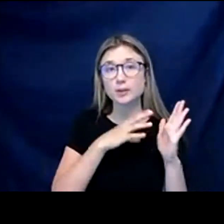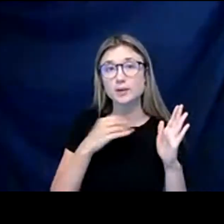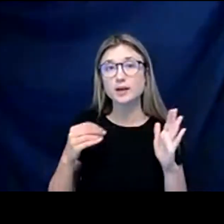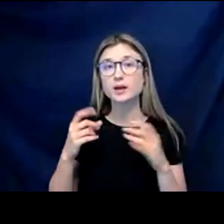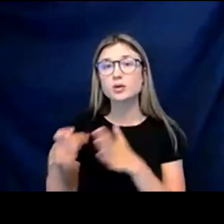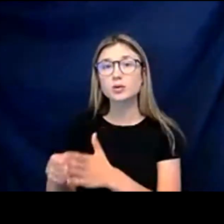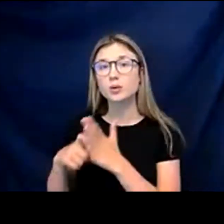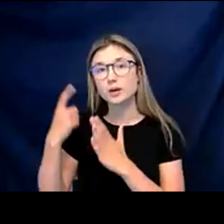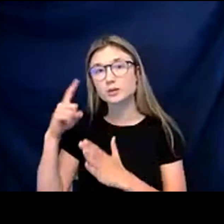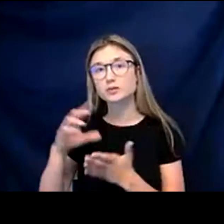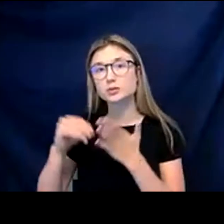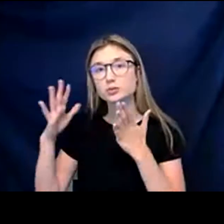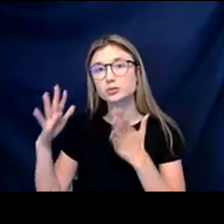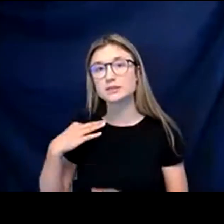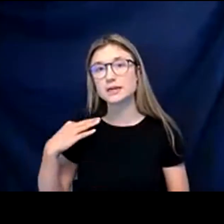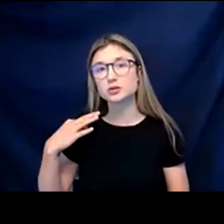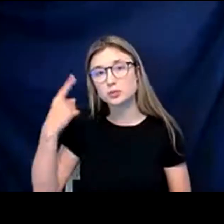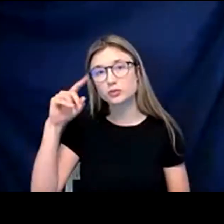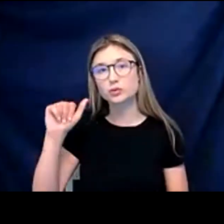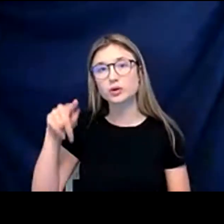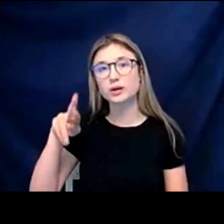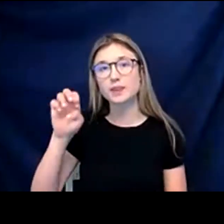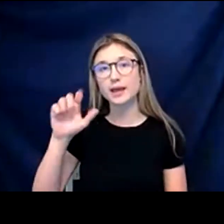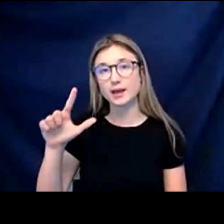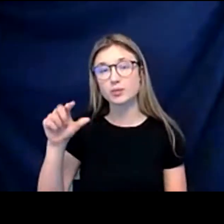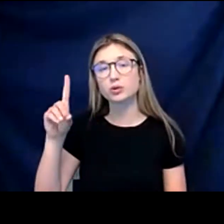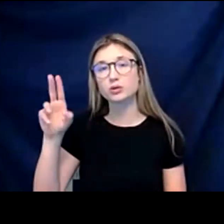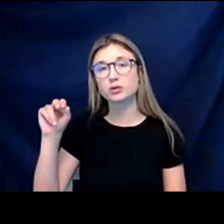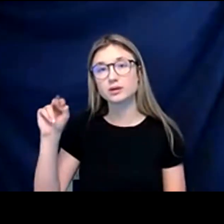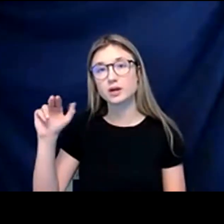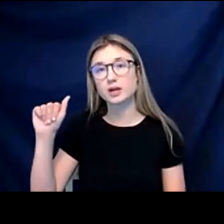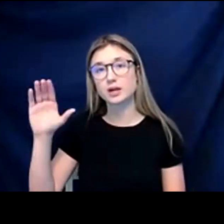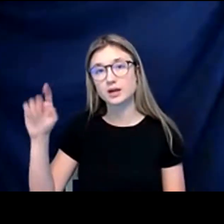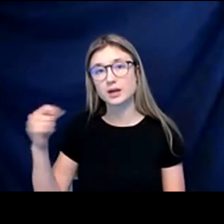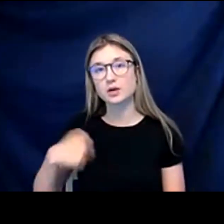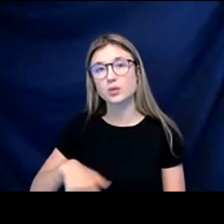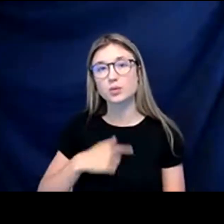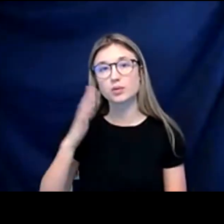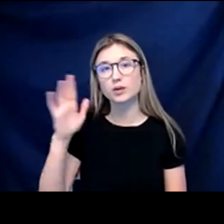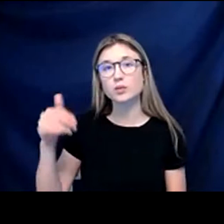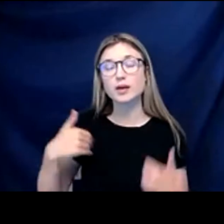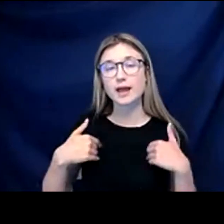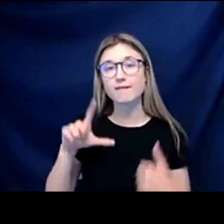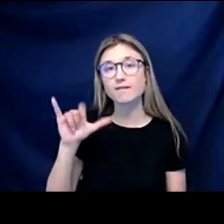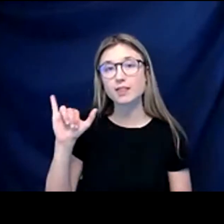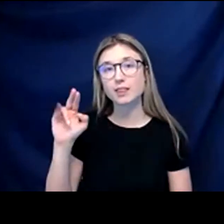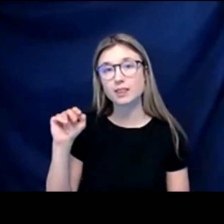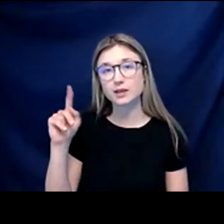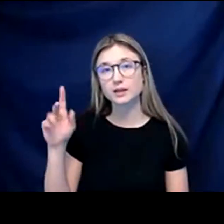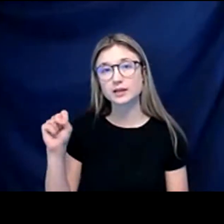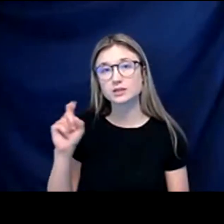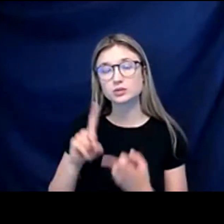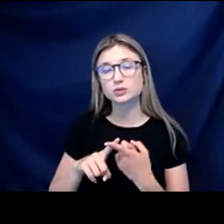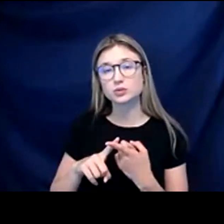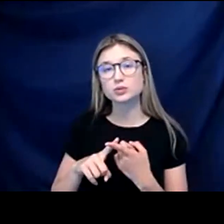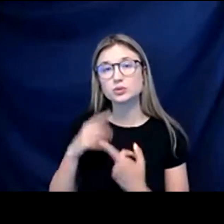students eligible for the April Dunn Act. And we are going to have some links to, requested some links to